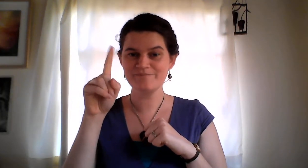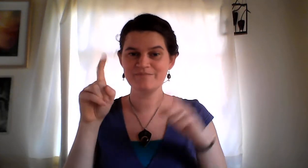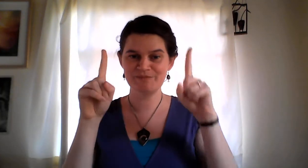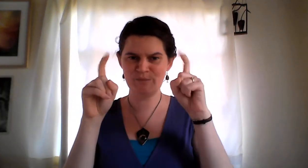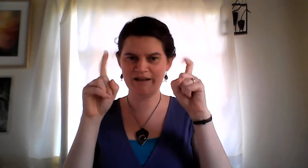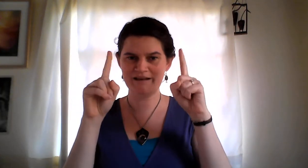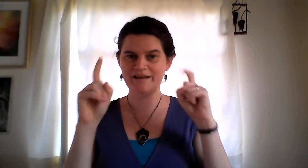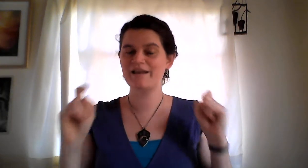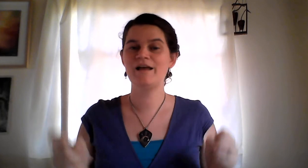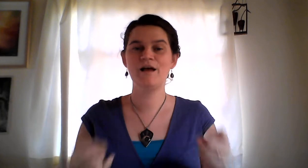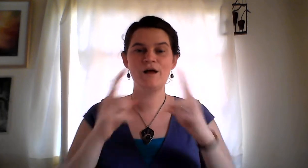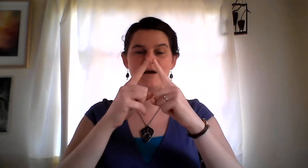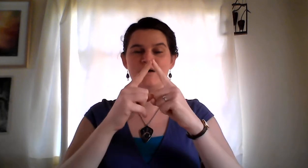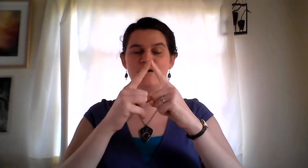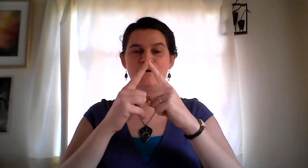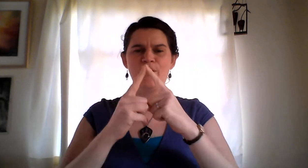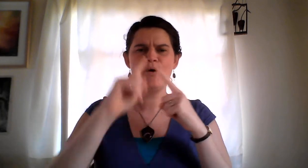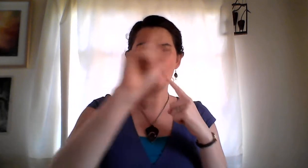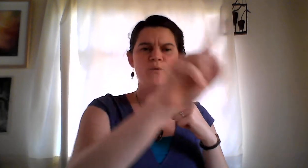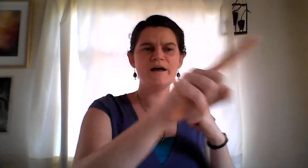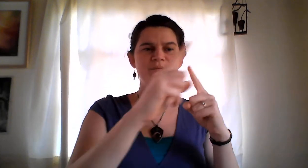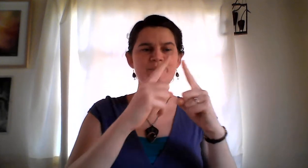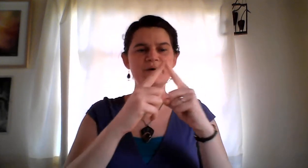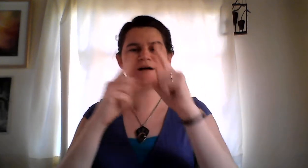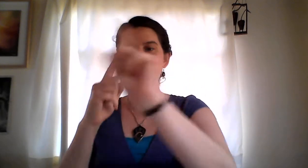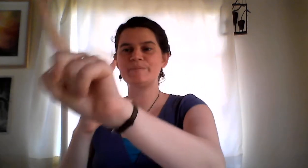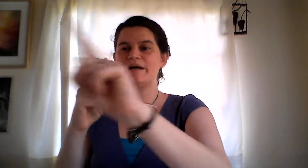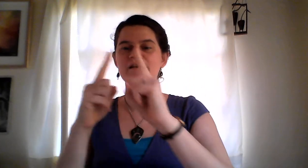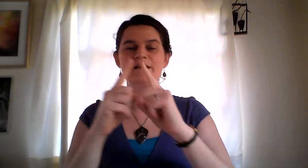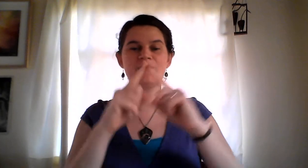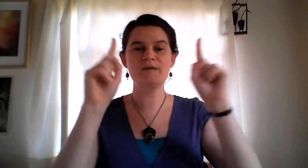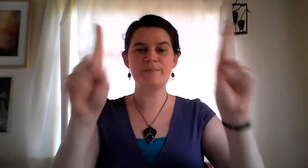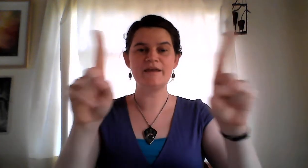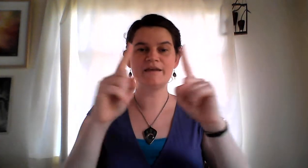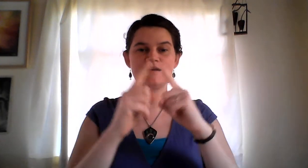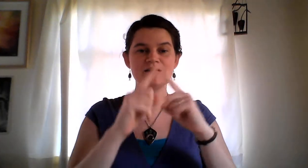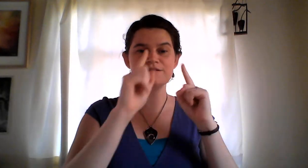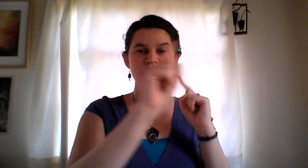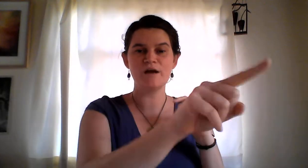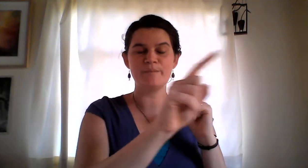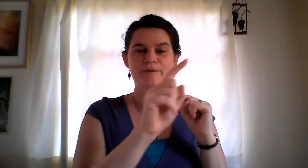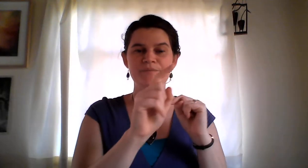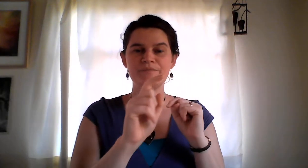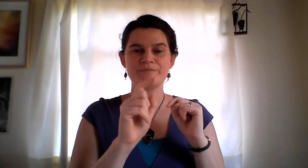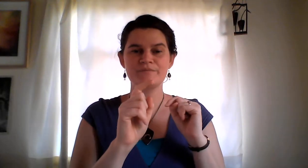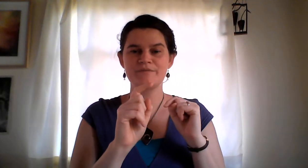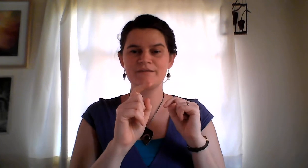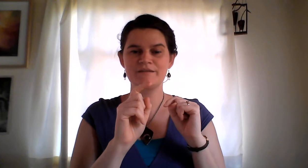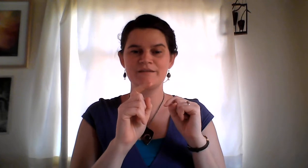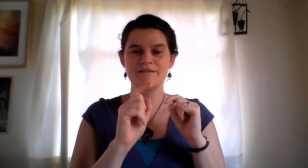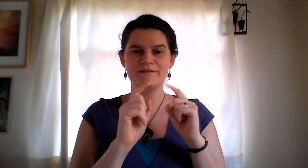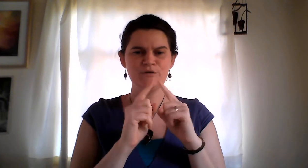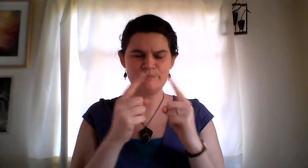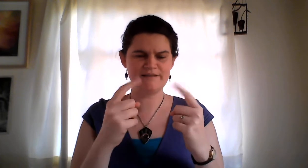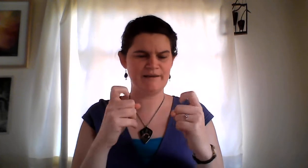One. One brown bun in the baker's shop. Oops, I'm